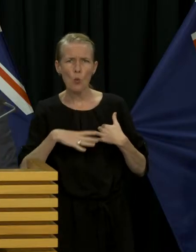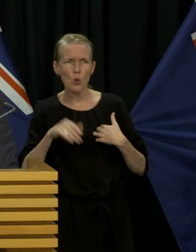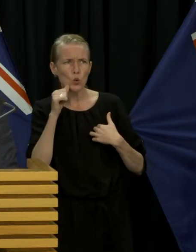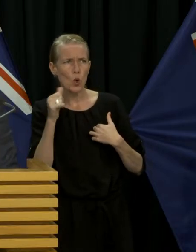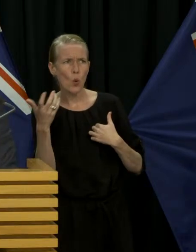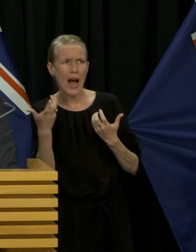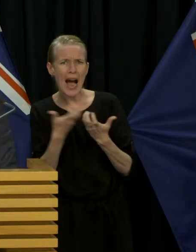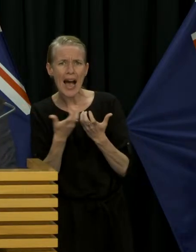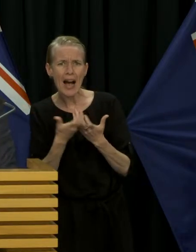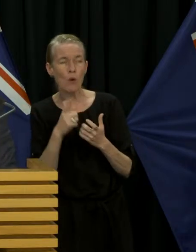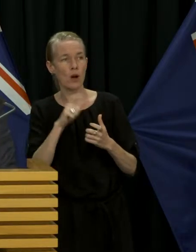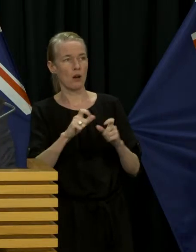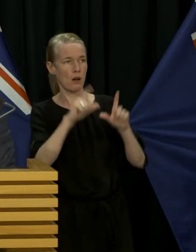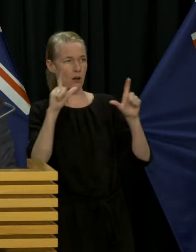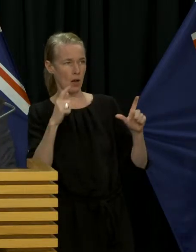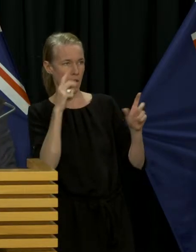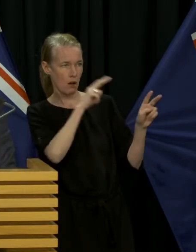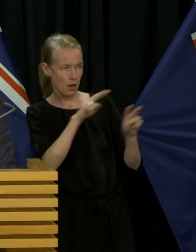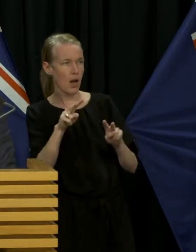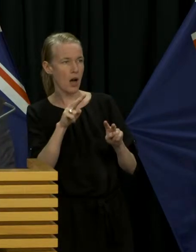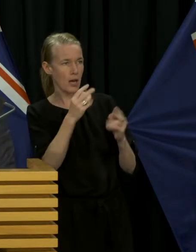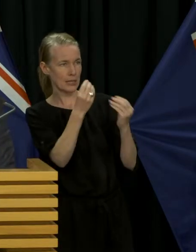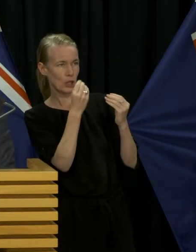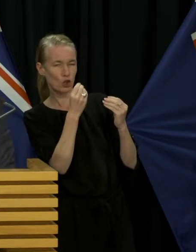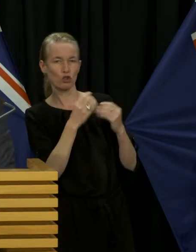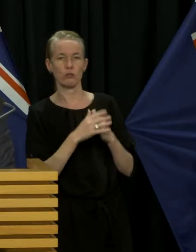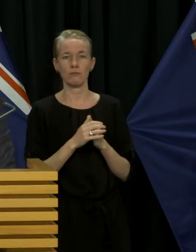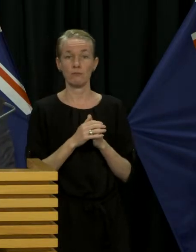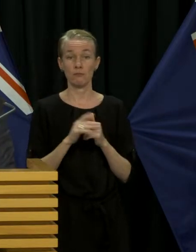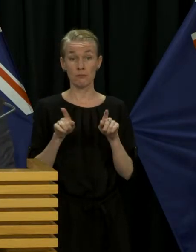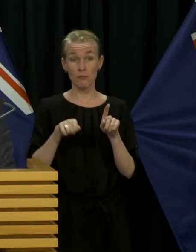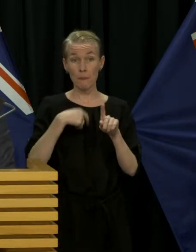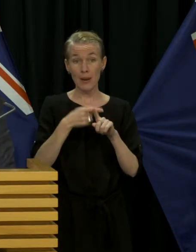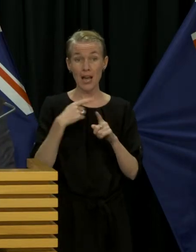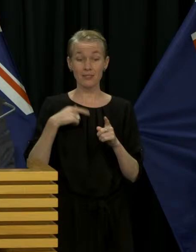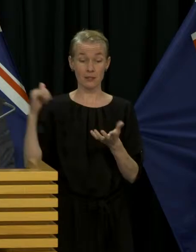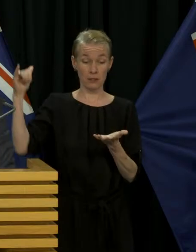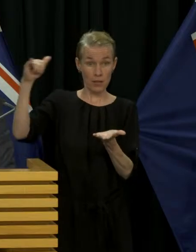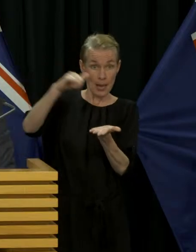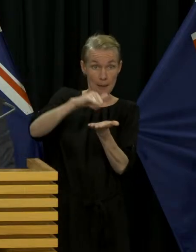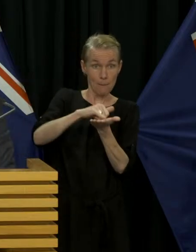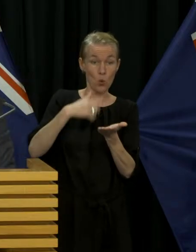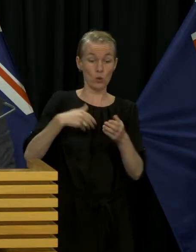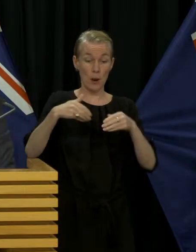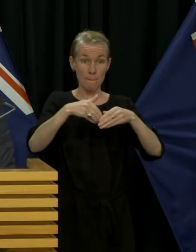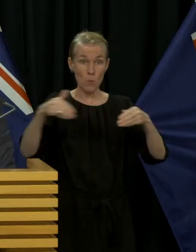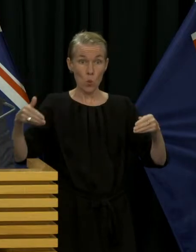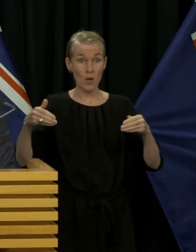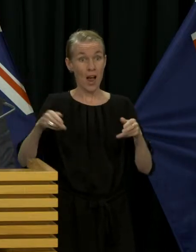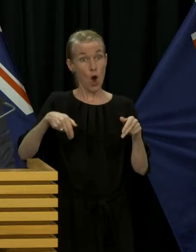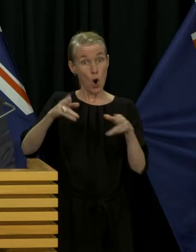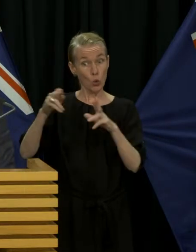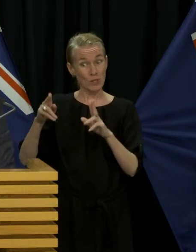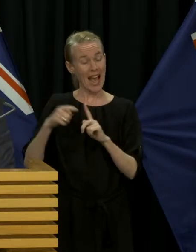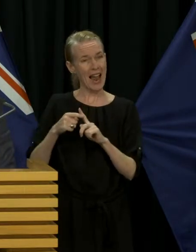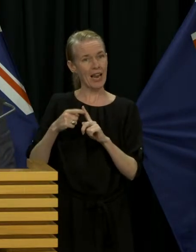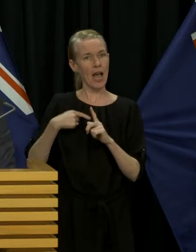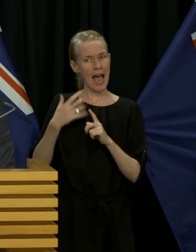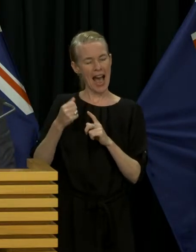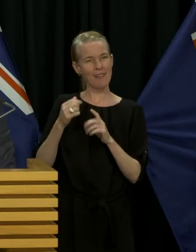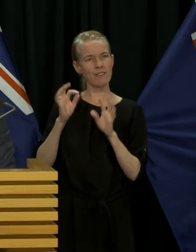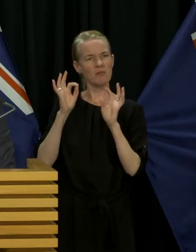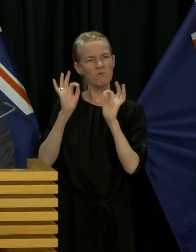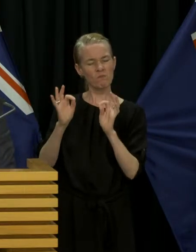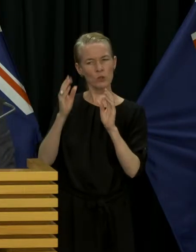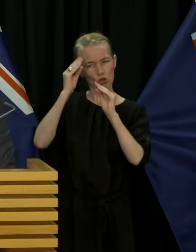managed isolation, quarantine, and at the border receive training on how to use not just masks properly, but how to hand wash and or